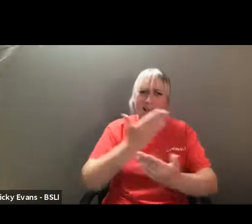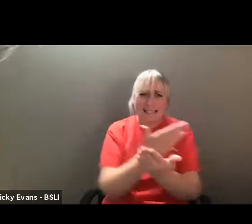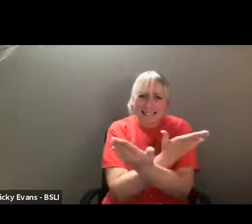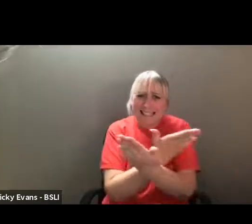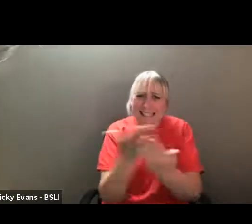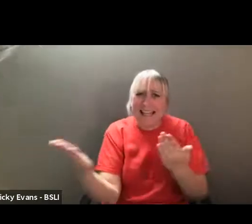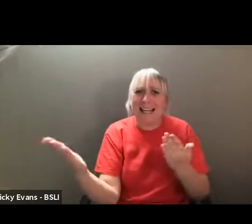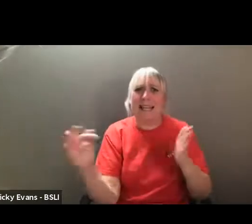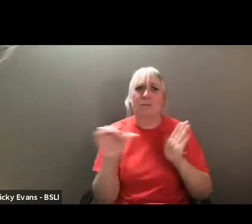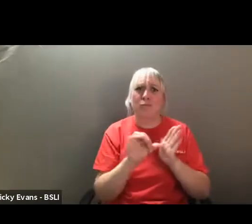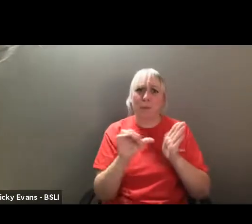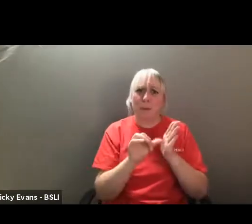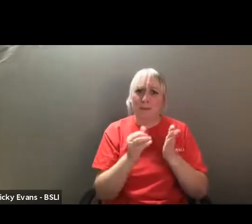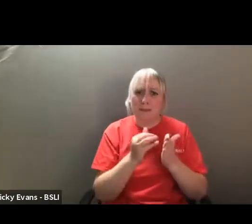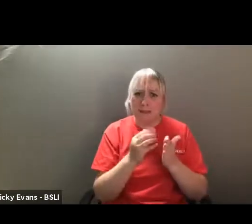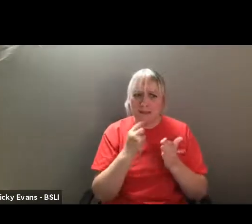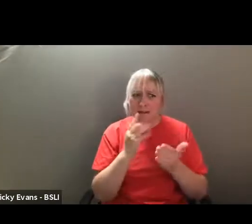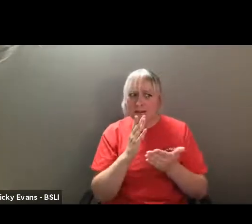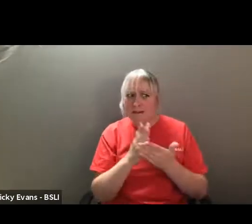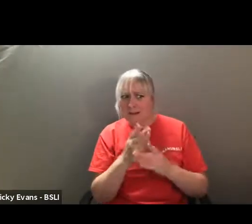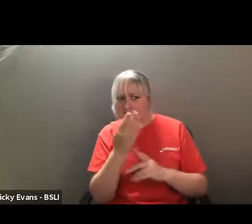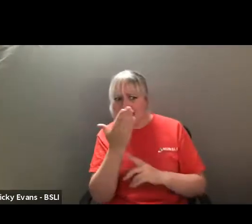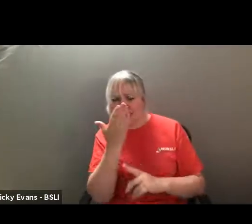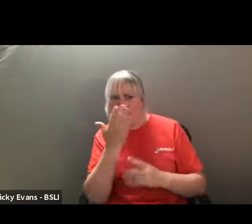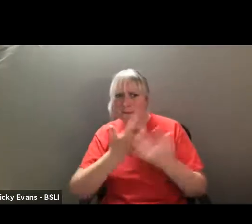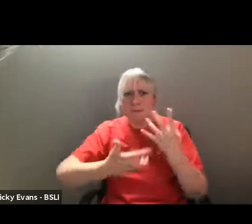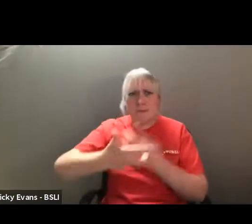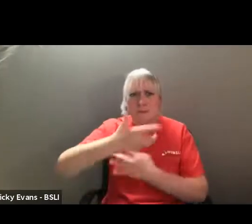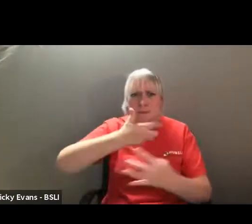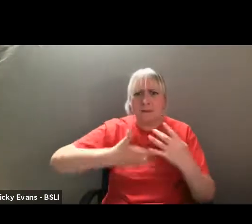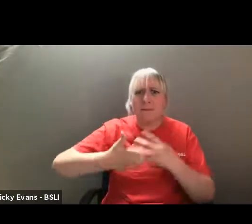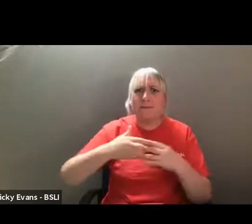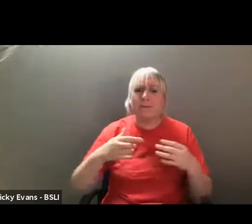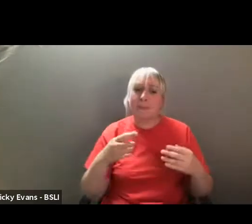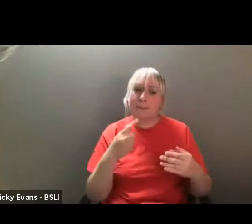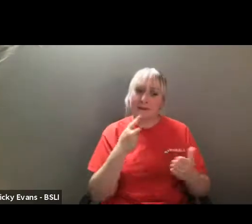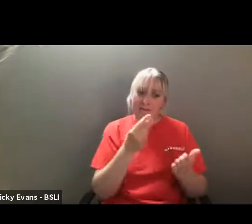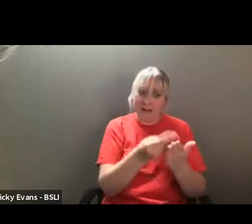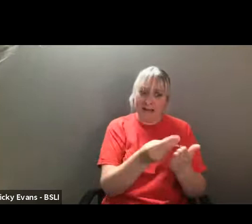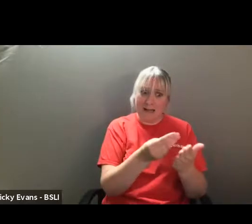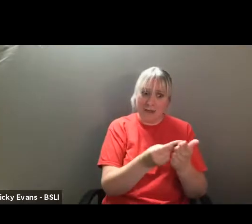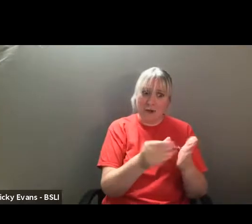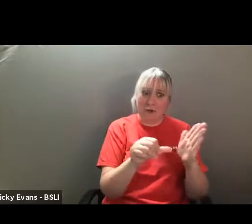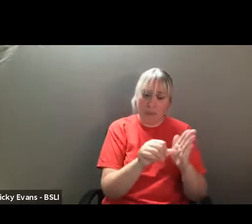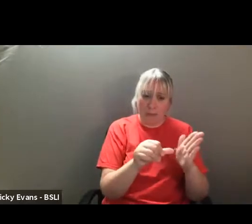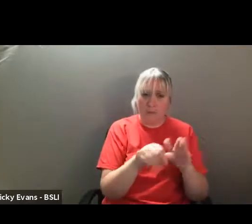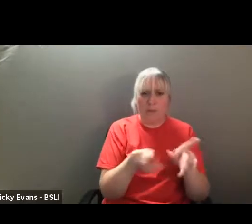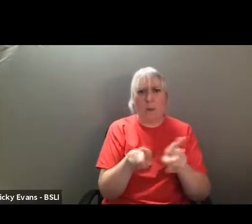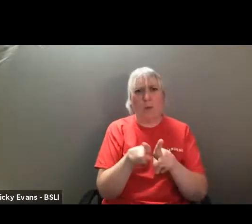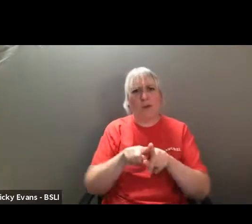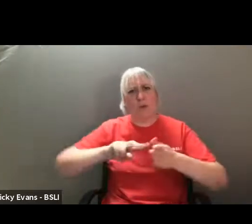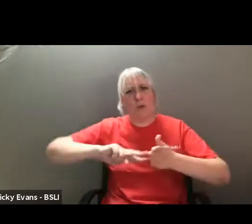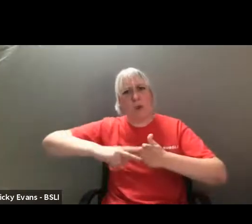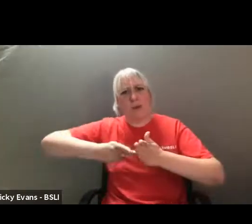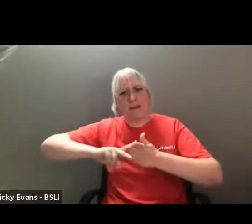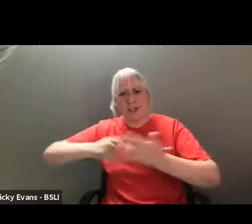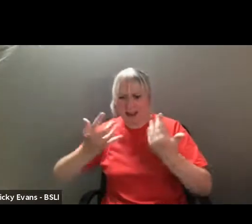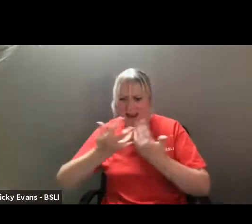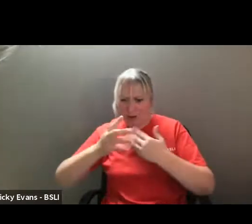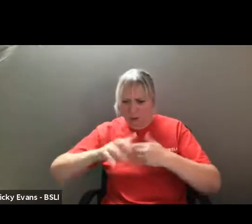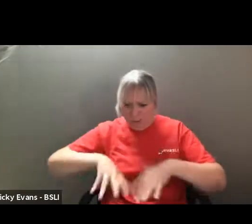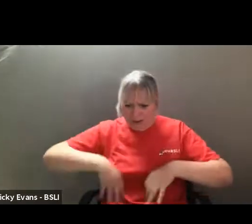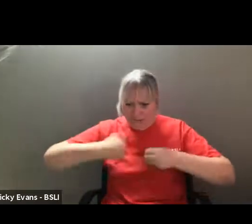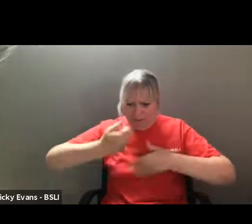genuine complexities, both financial and organisationally, that actually even implementing any kind